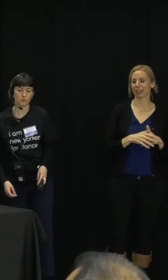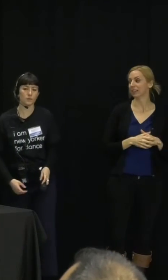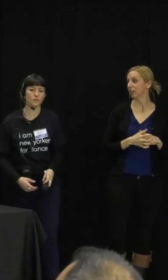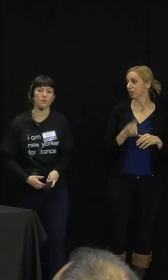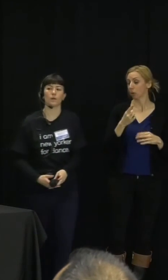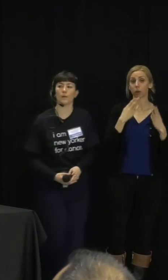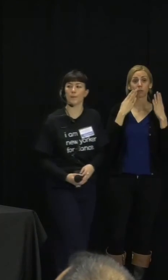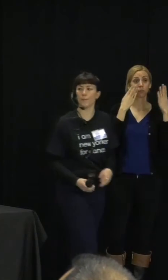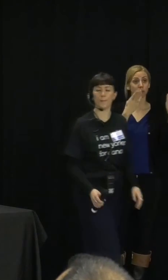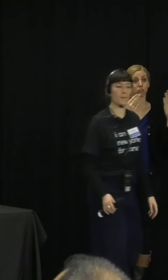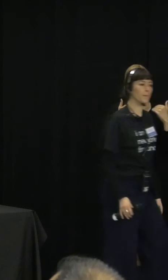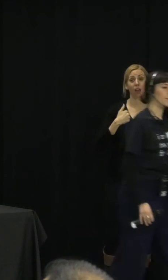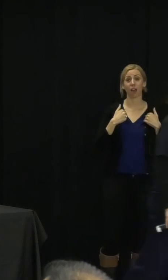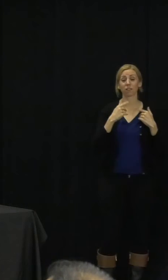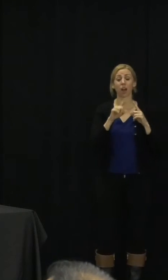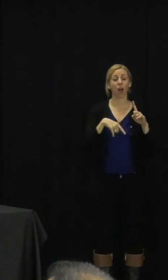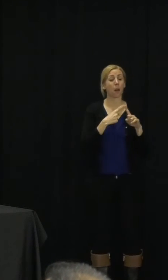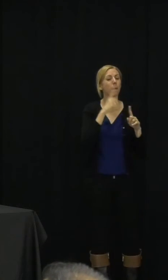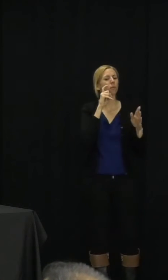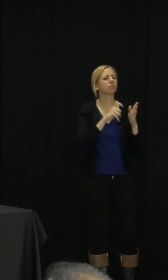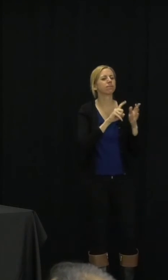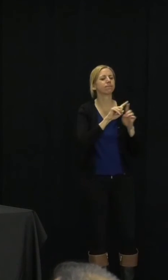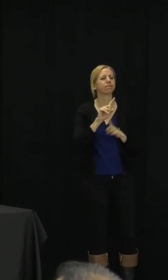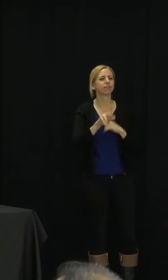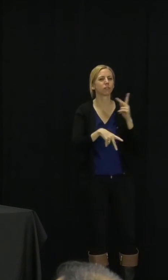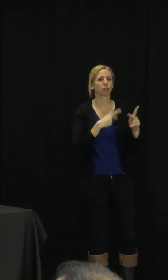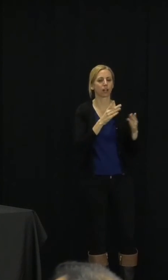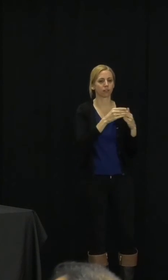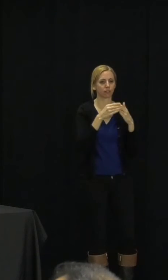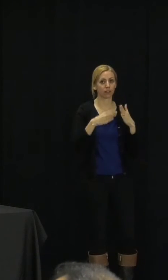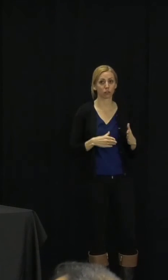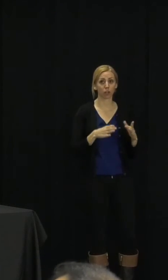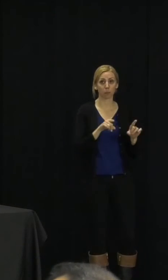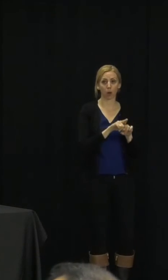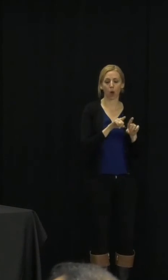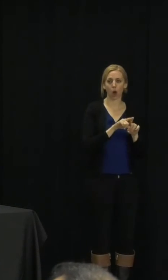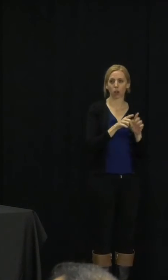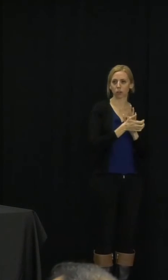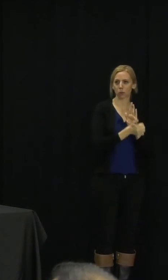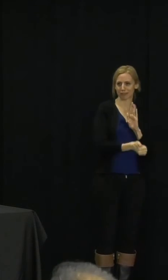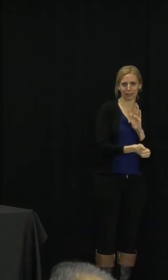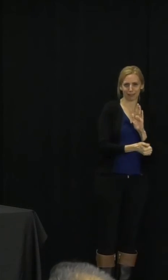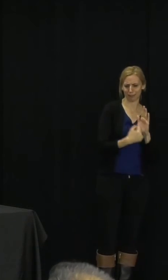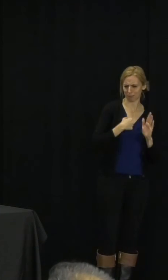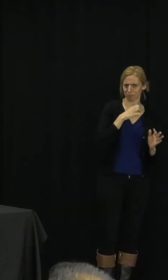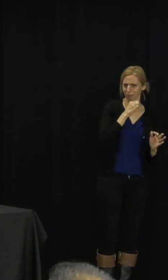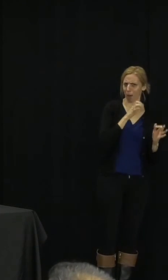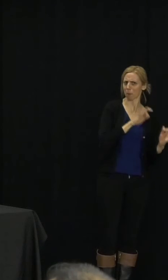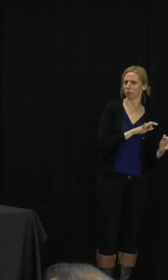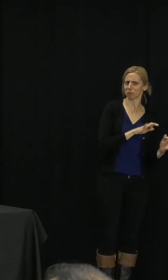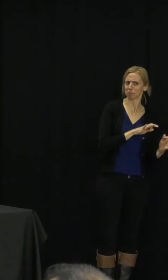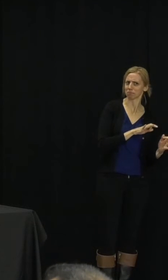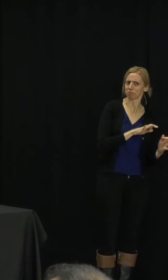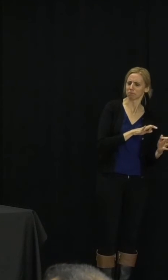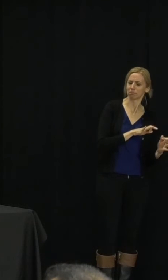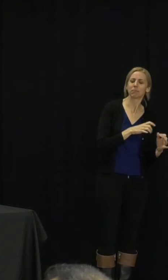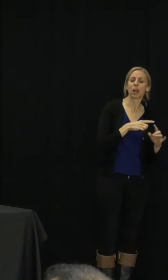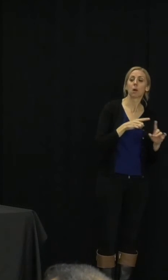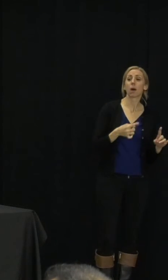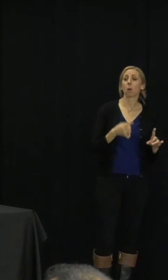the negative view of things, and I'm wondering if we're not doing ourselves a disservice. Simi, I'm going to let you take that.